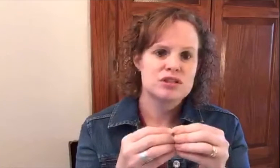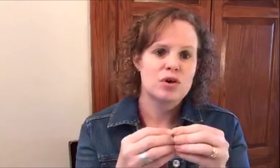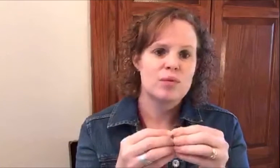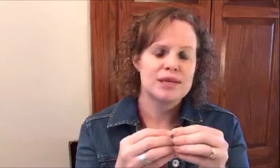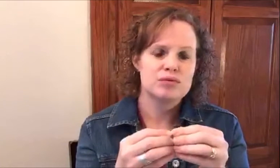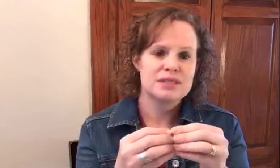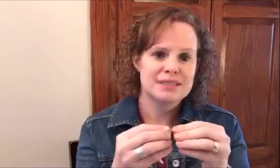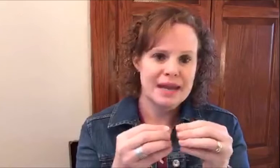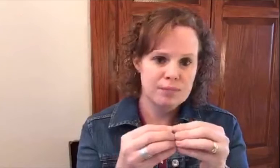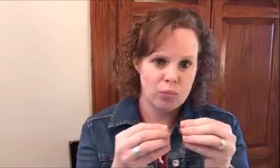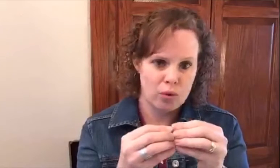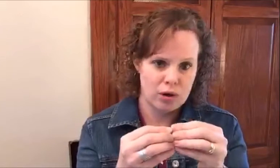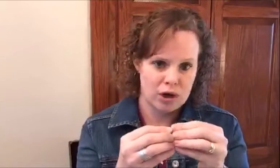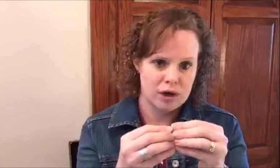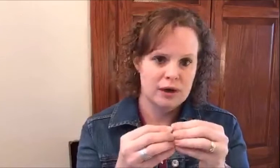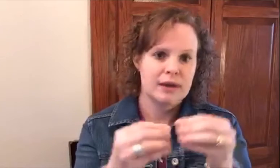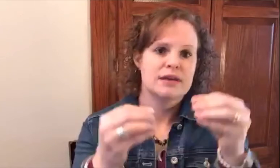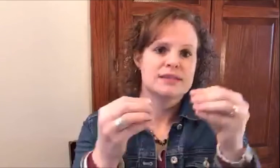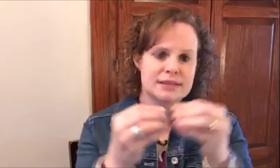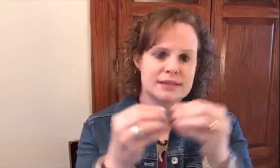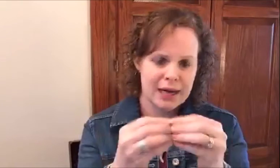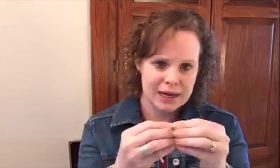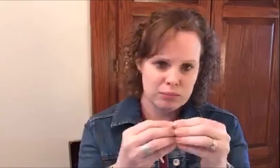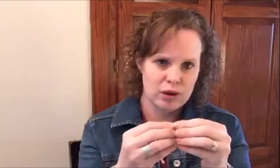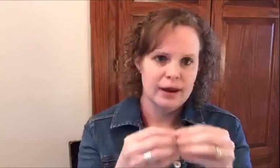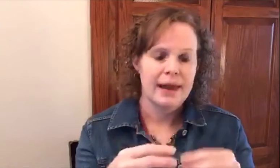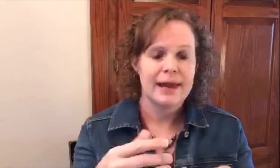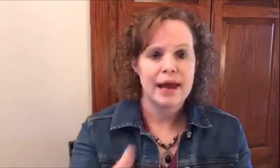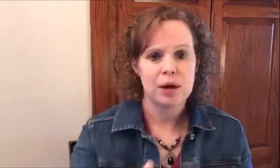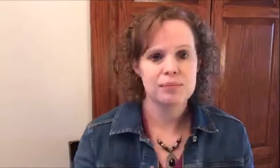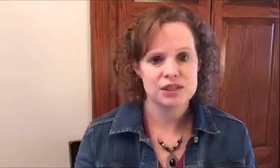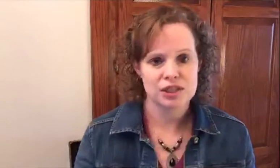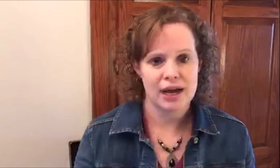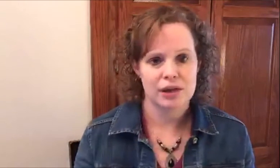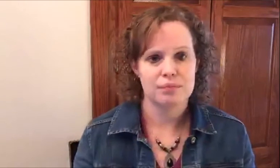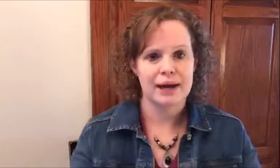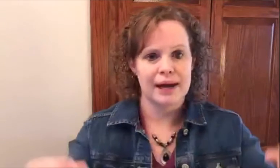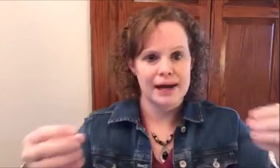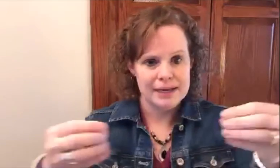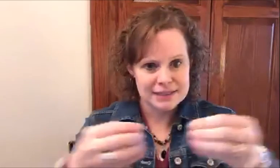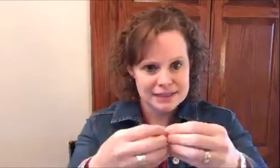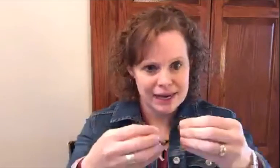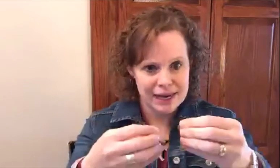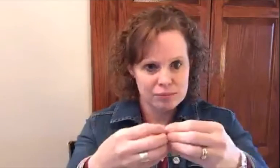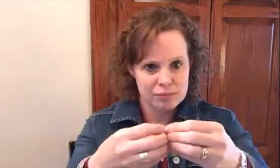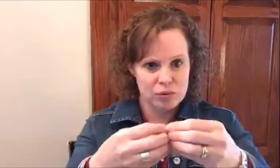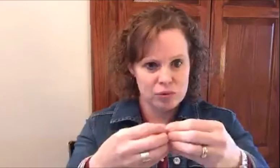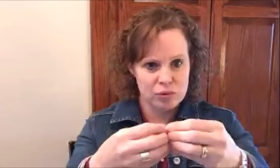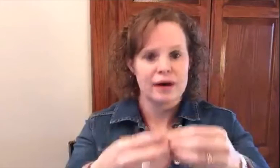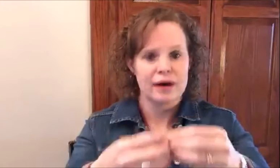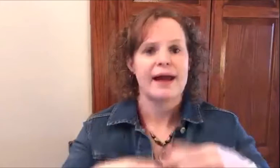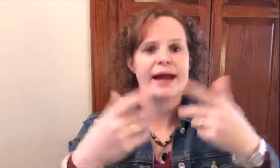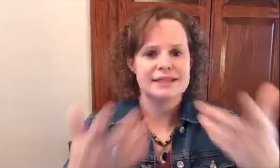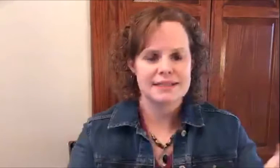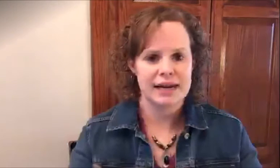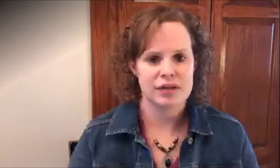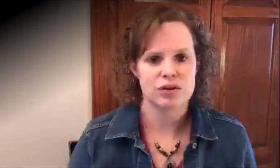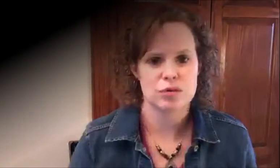when you say more, sign more, and help the child by signing more and saying the word